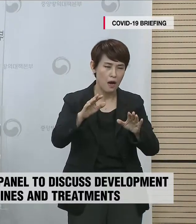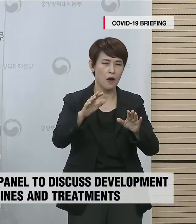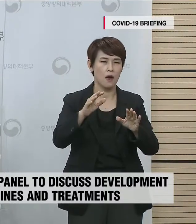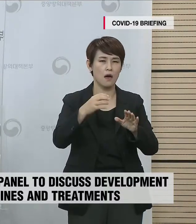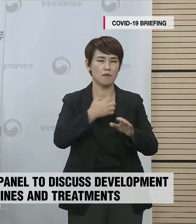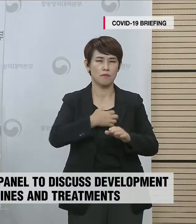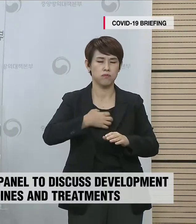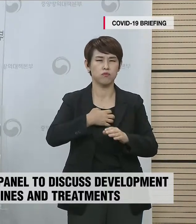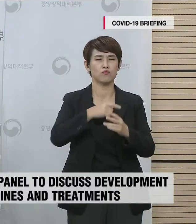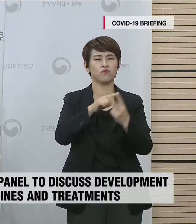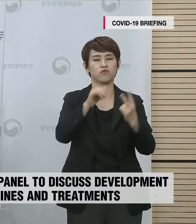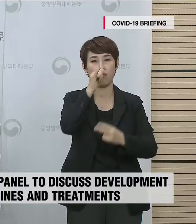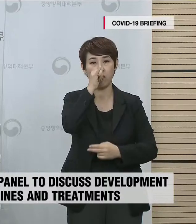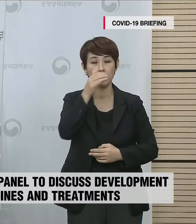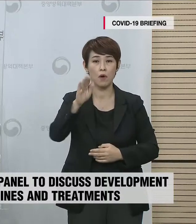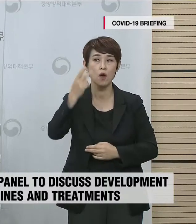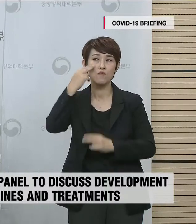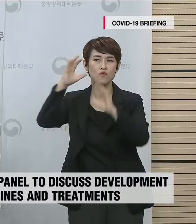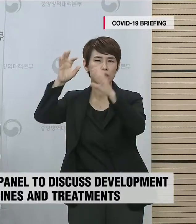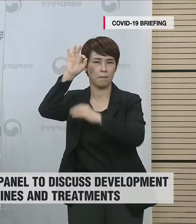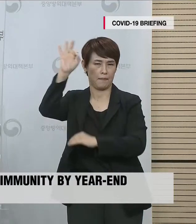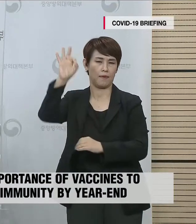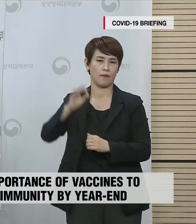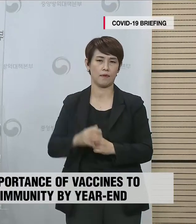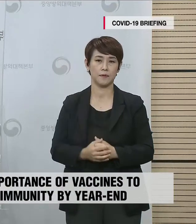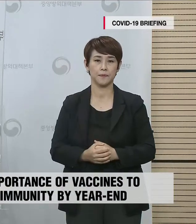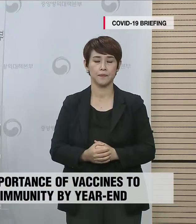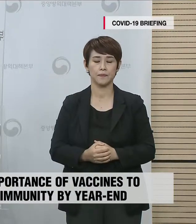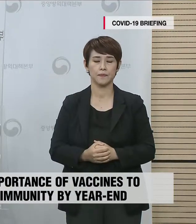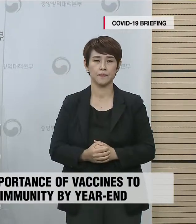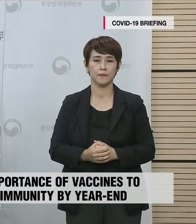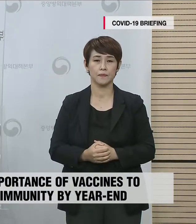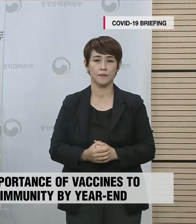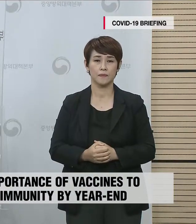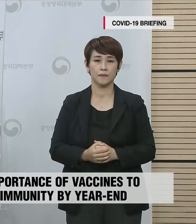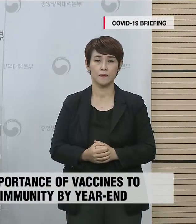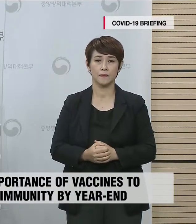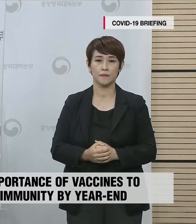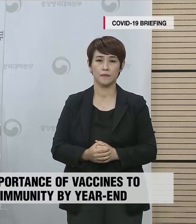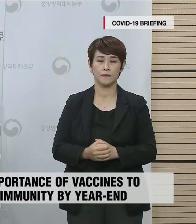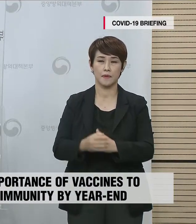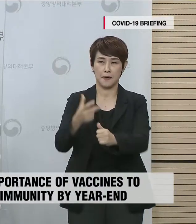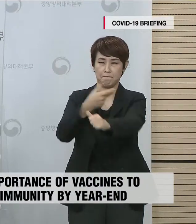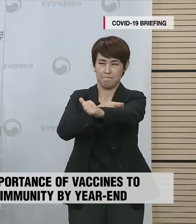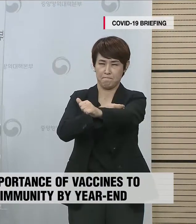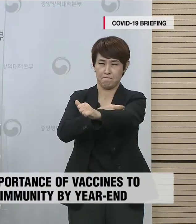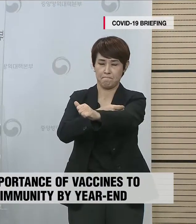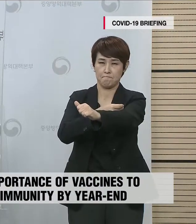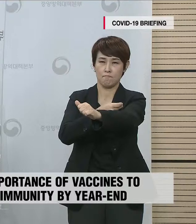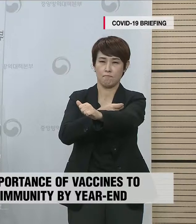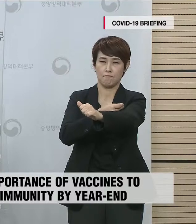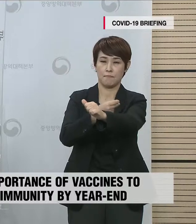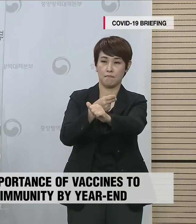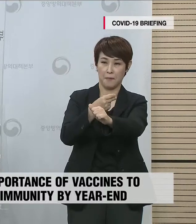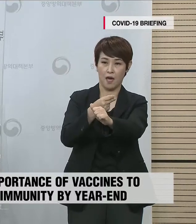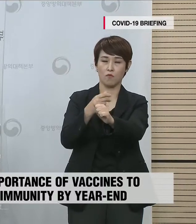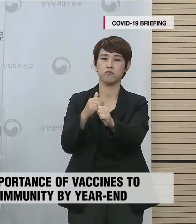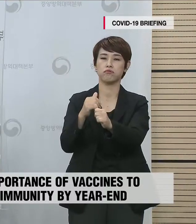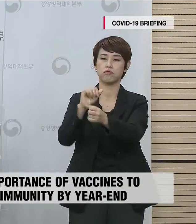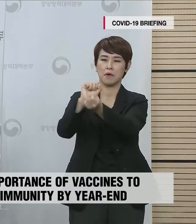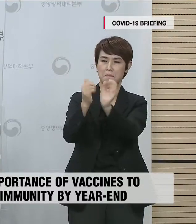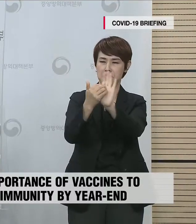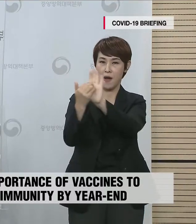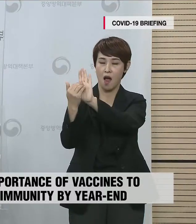other variables, including the short terms of the immunity against the virus. However, in